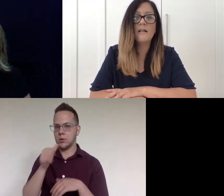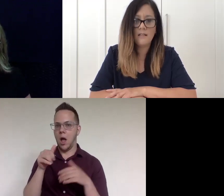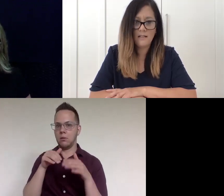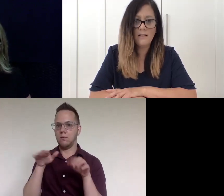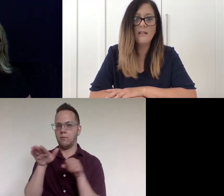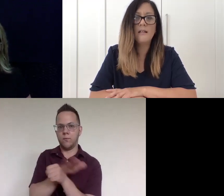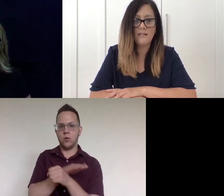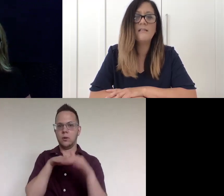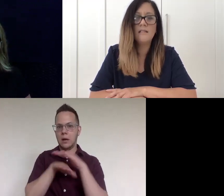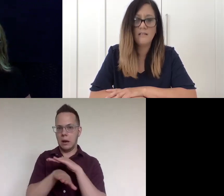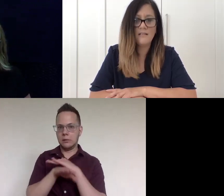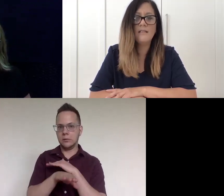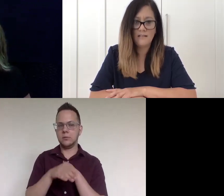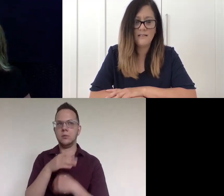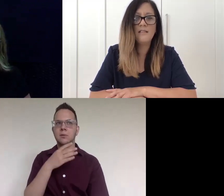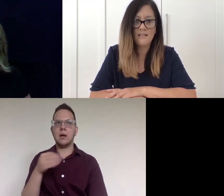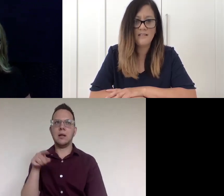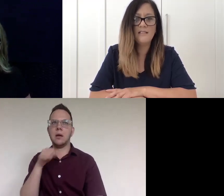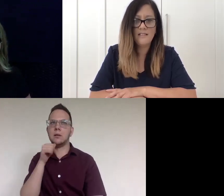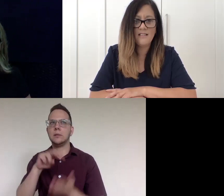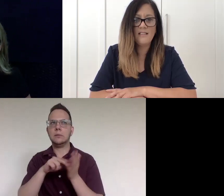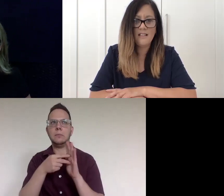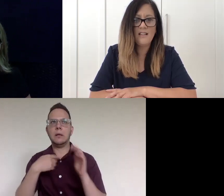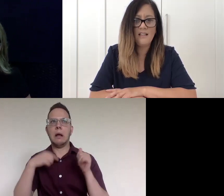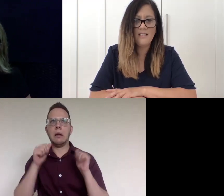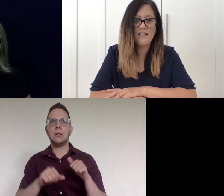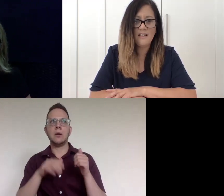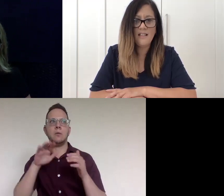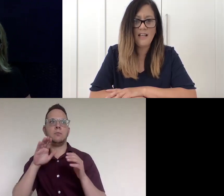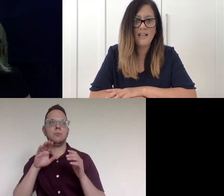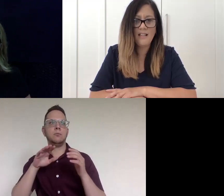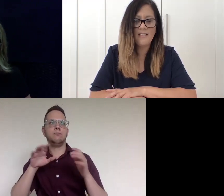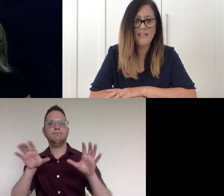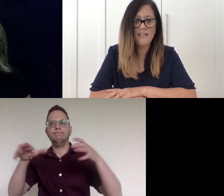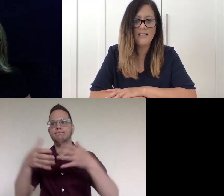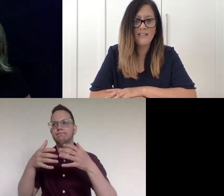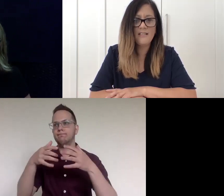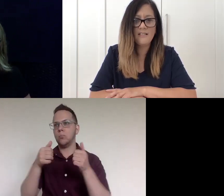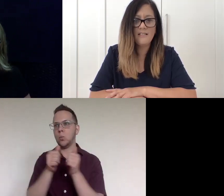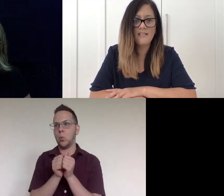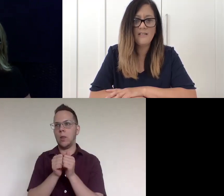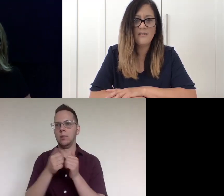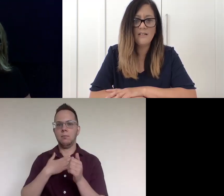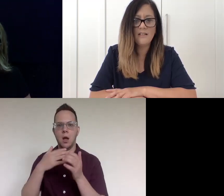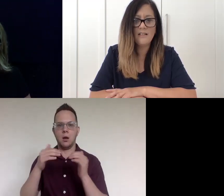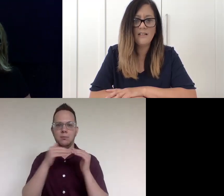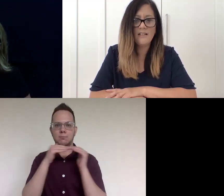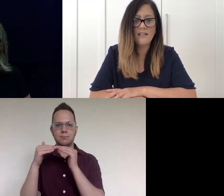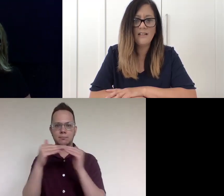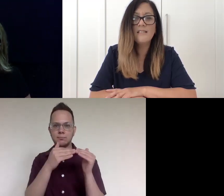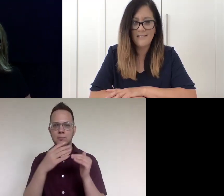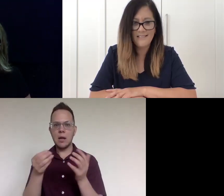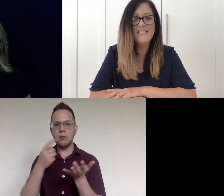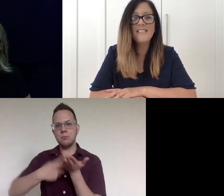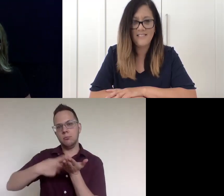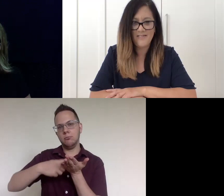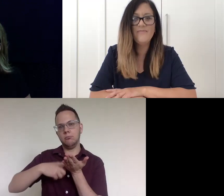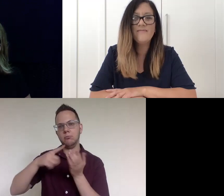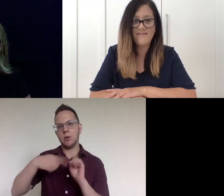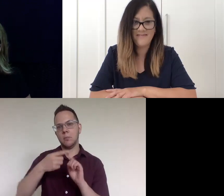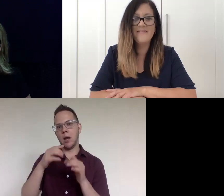Well, reading the slide wouldn't be equal access. And also with my colleagues, I wanted to gather with them and be able